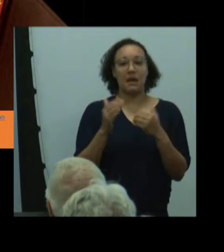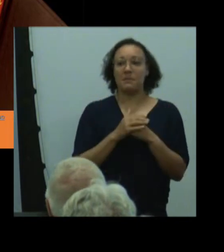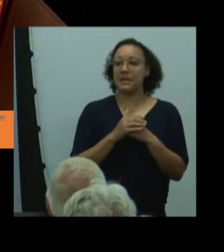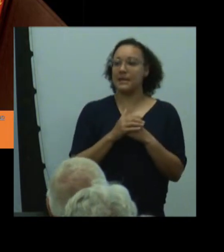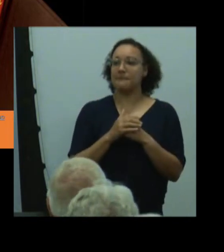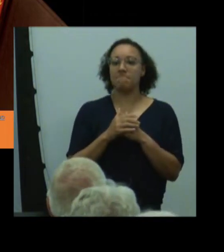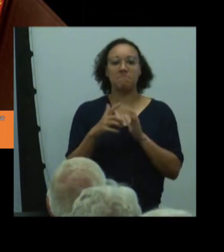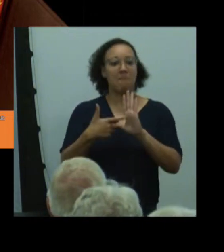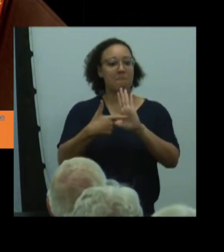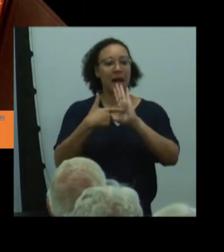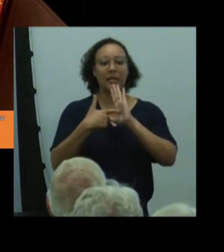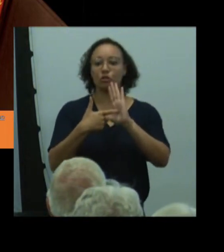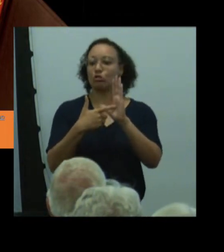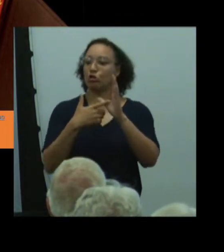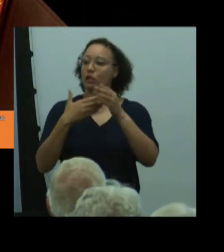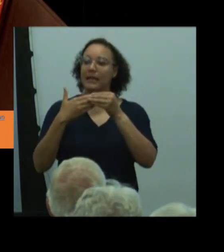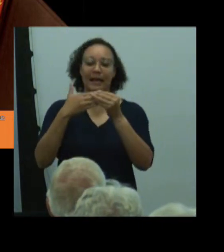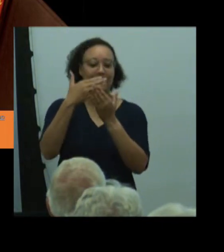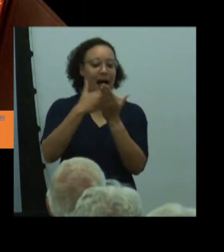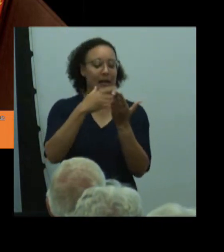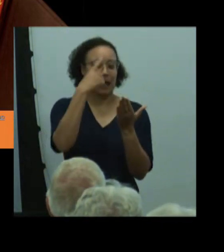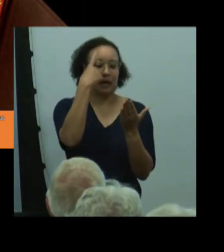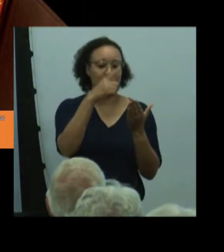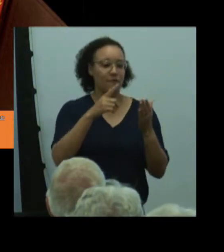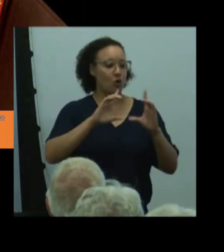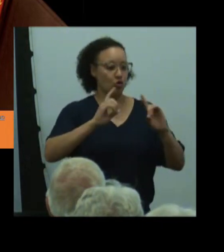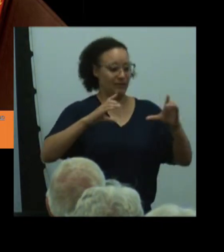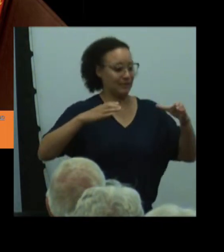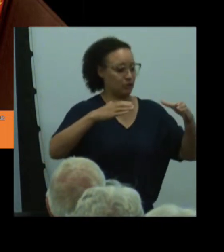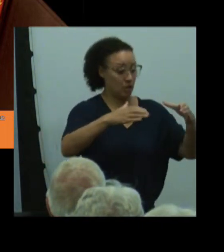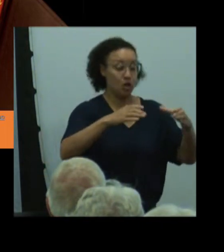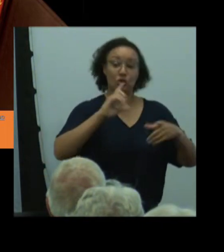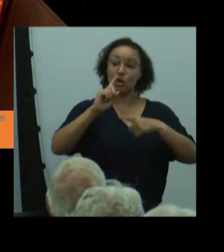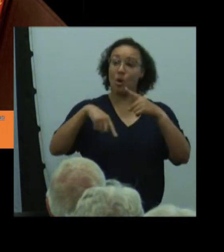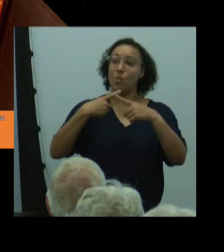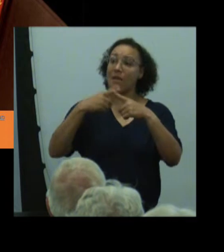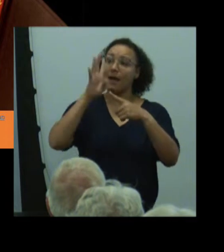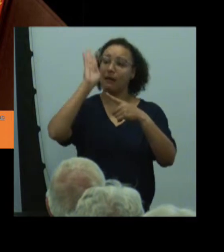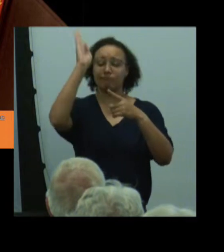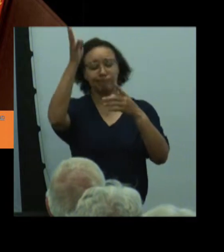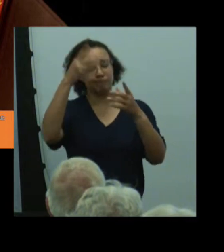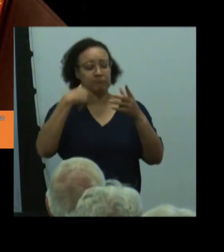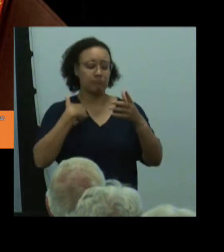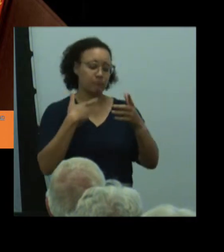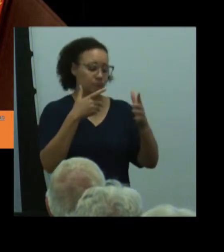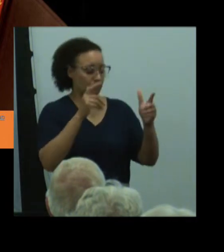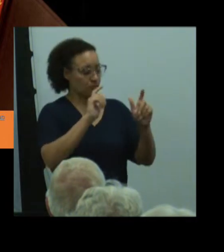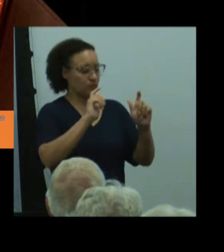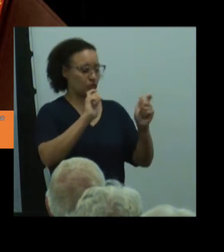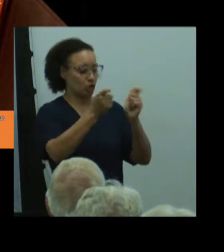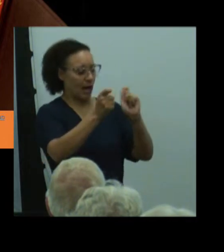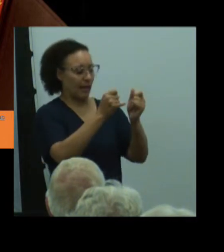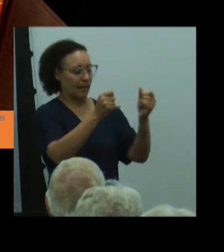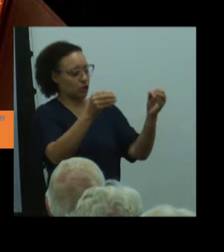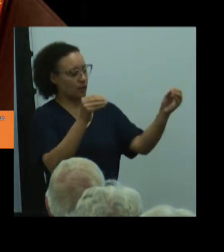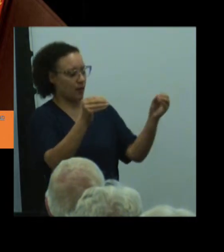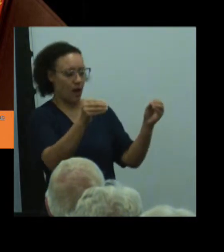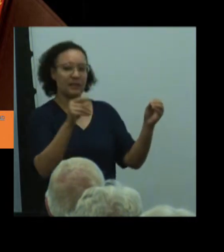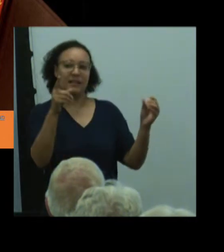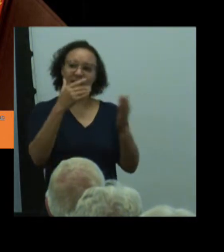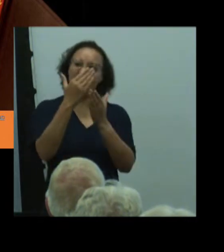mandatory guidelines for redistricting. In other words, when you redraw the districts, you've got certain criteria you have to abide